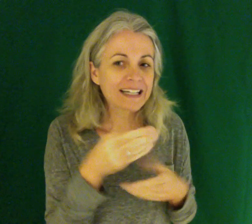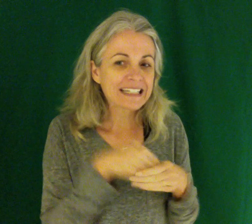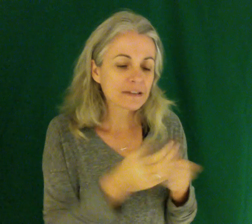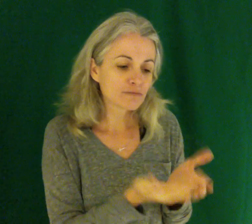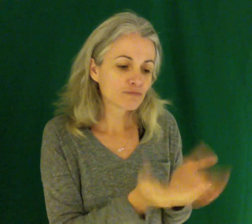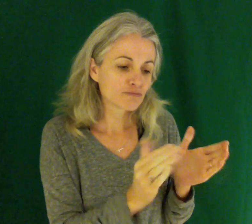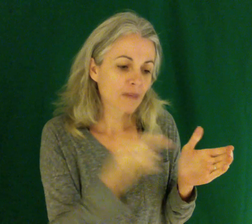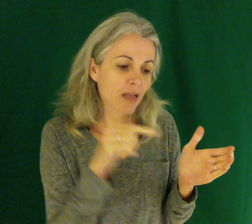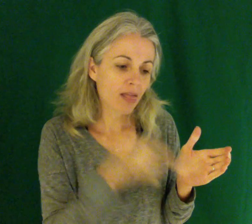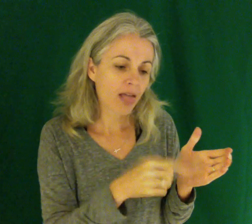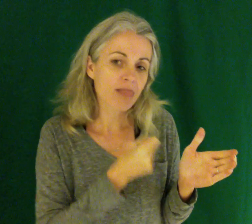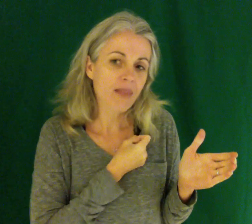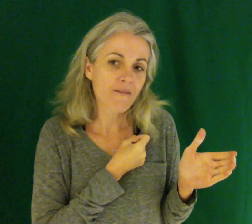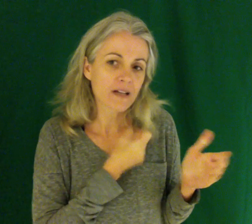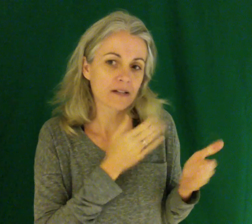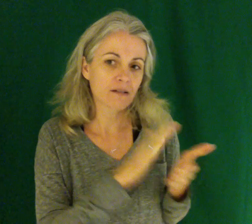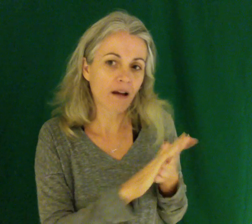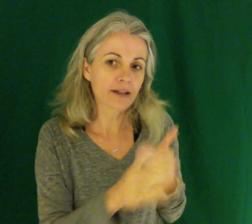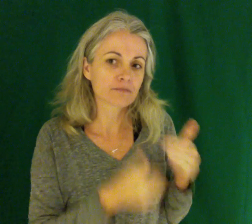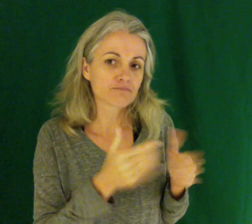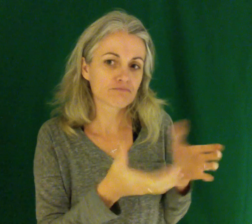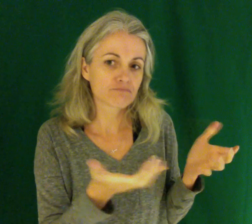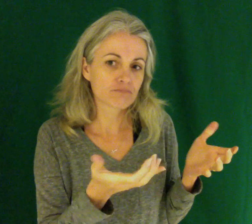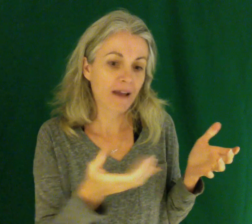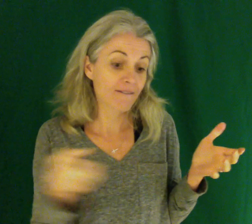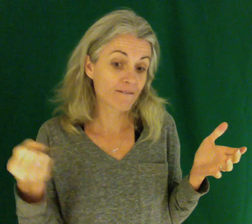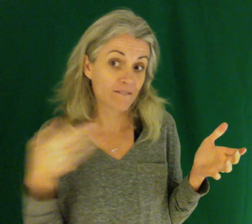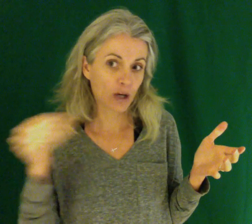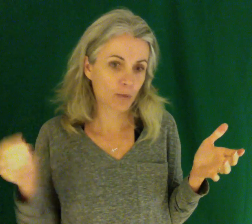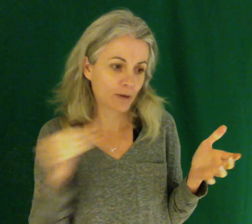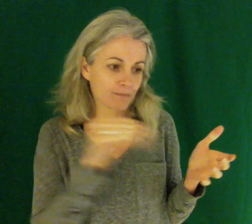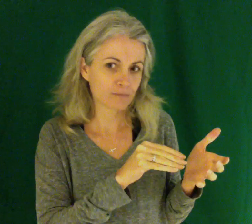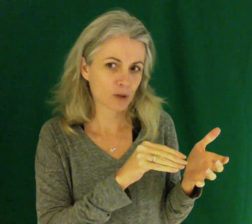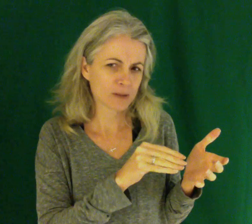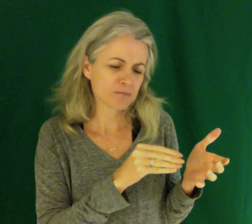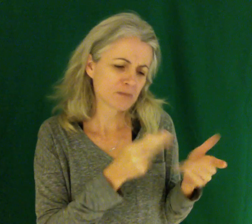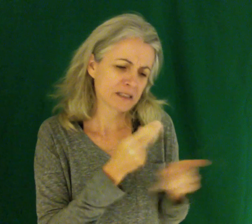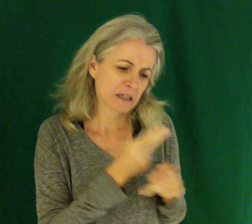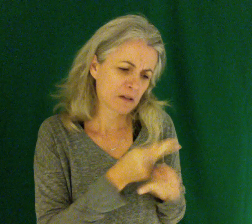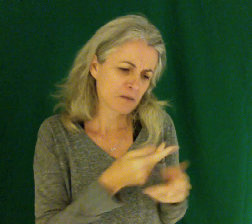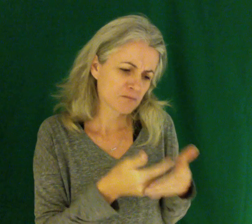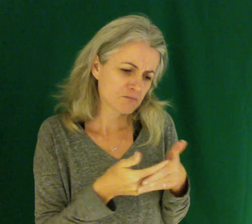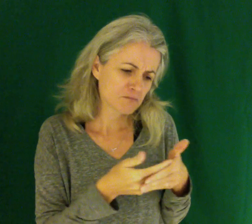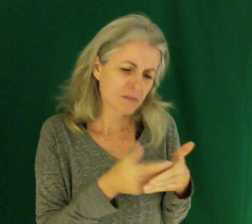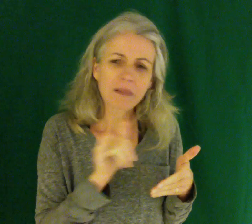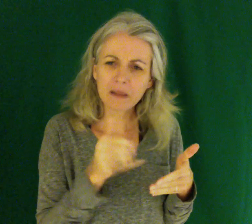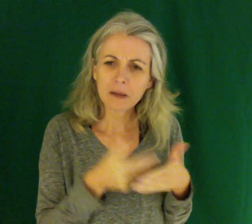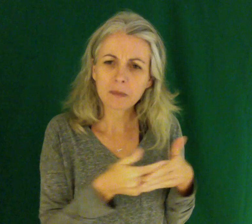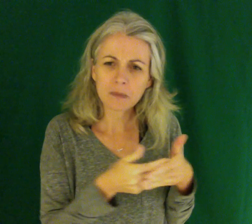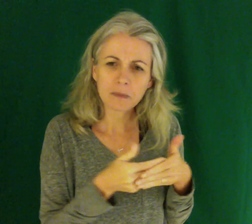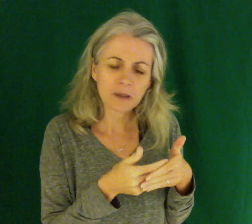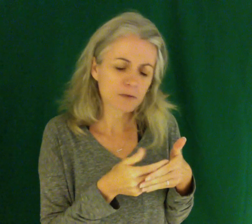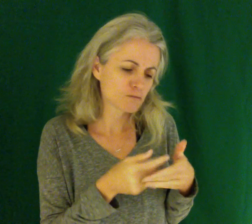kindness, and suckle it or nurse it with the profound, brilliant milk